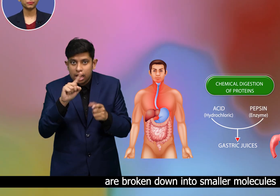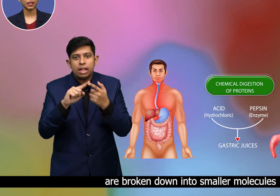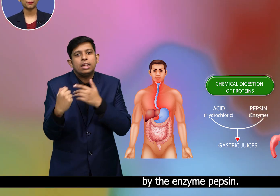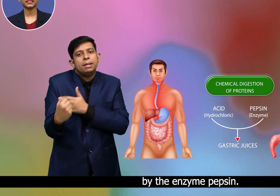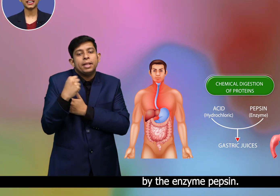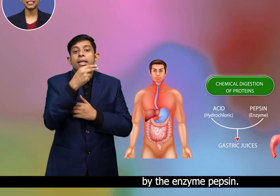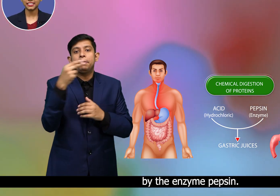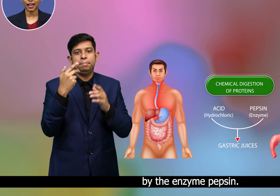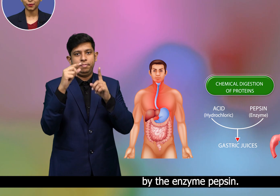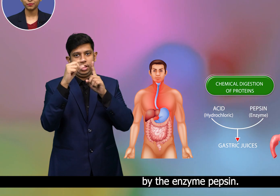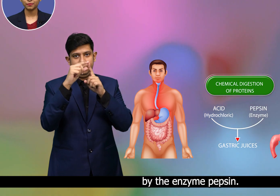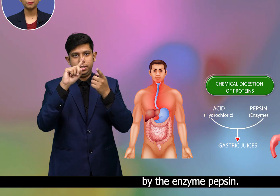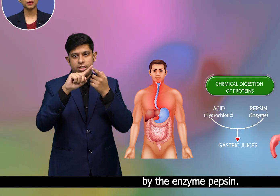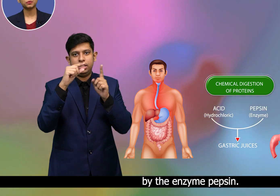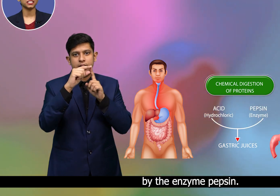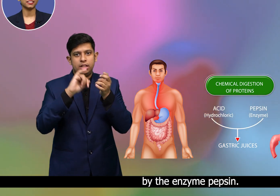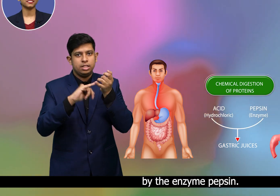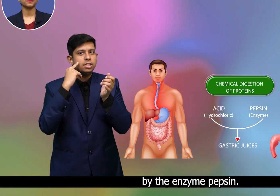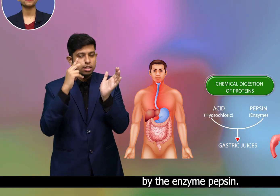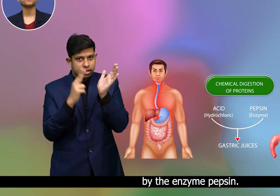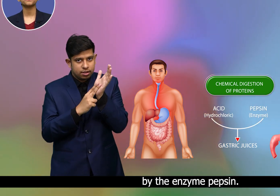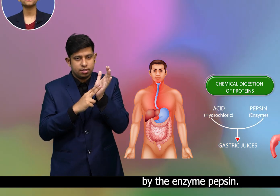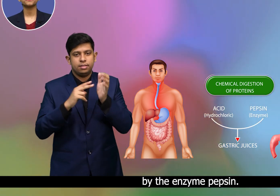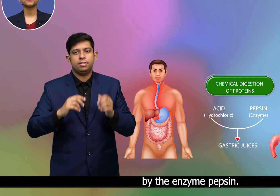molecules by the enzyme pepsin.